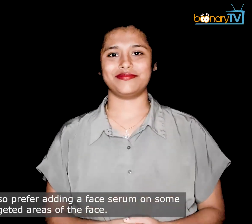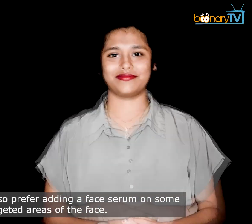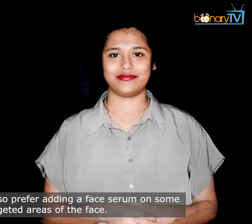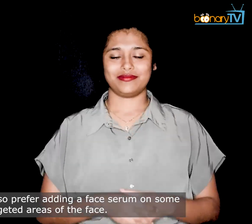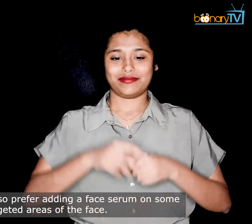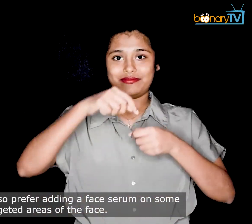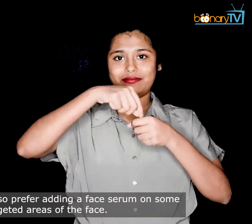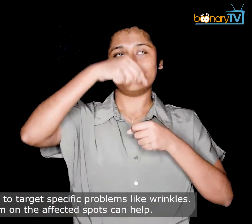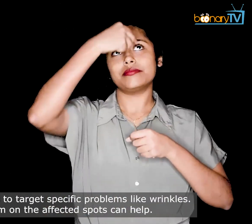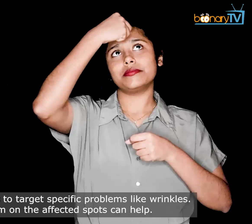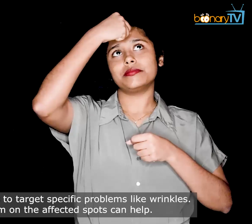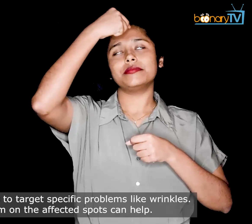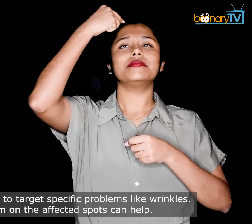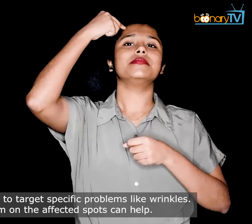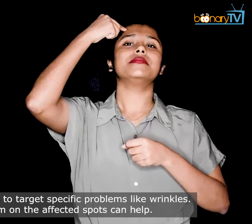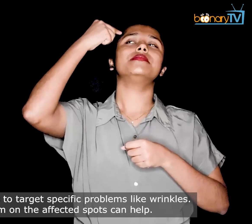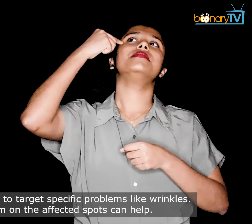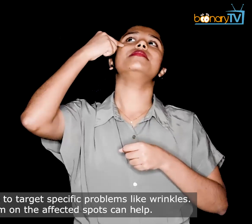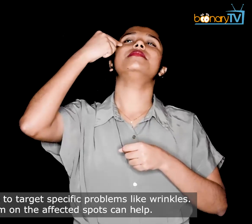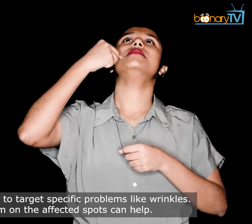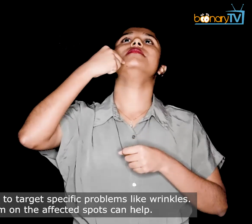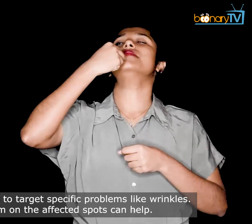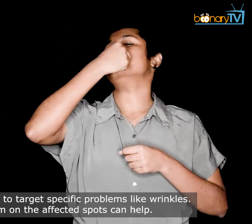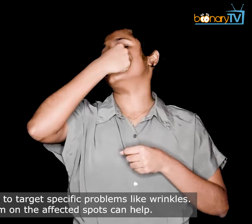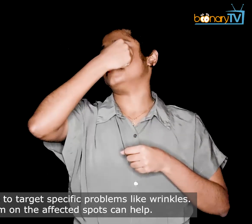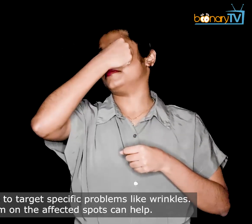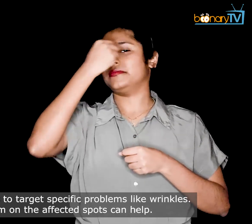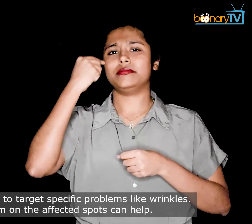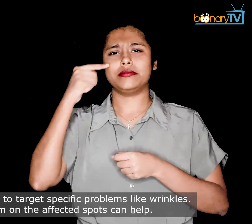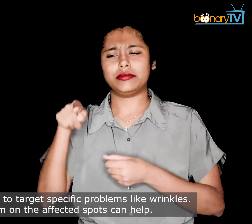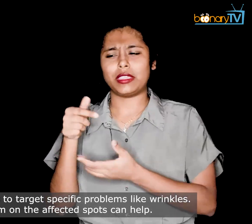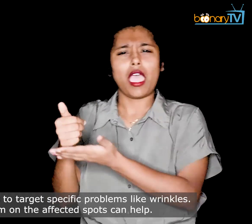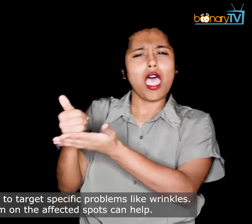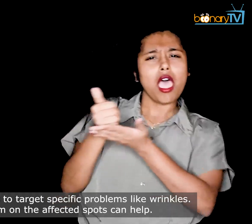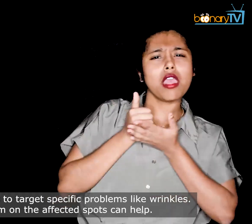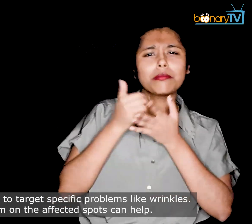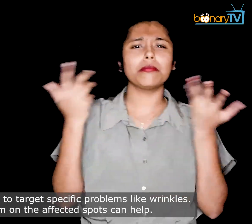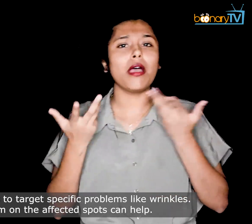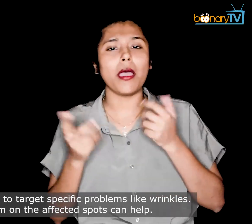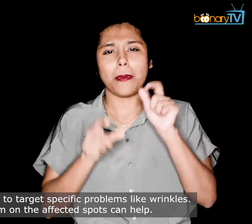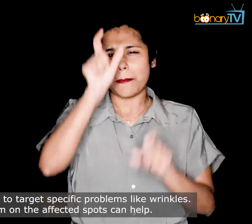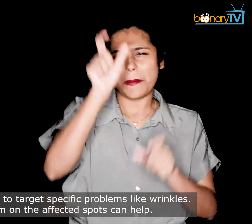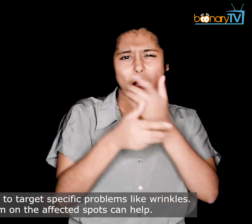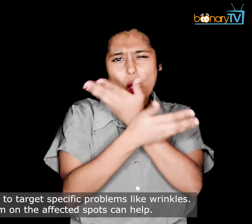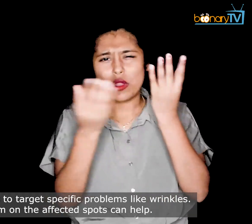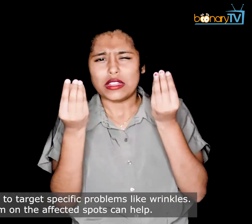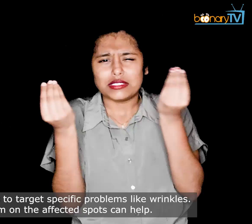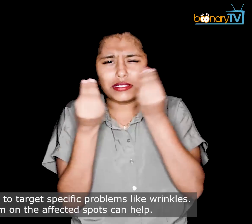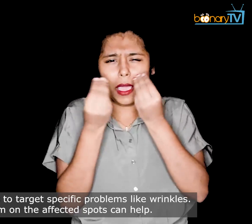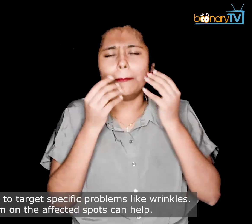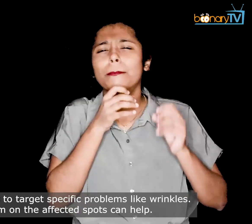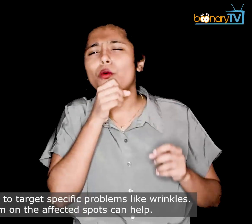The face serum helps to target specific problems